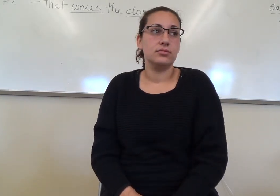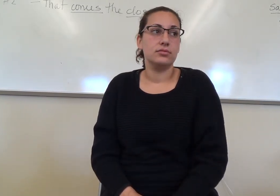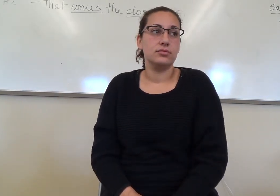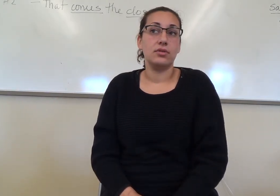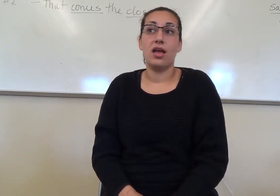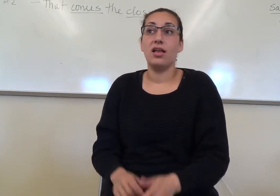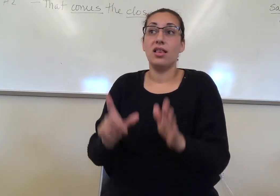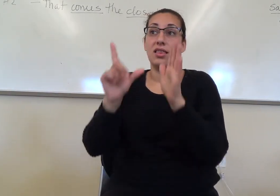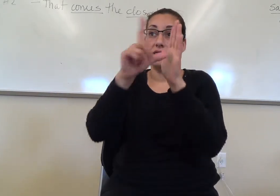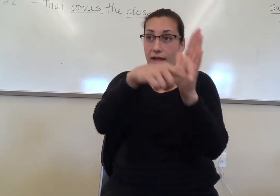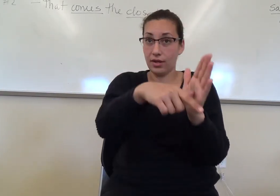Later,